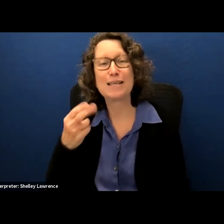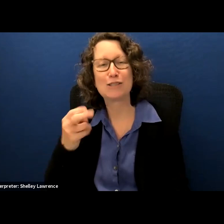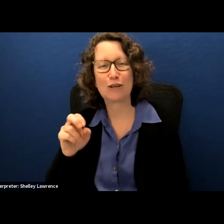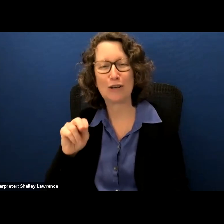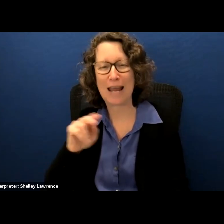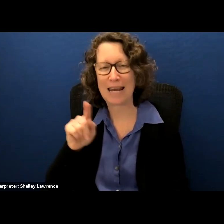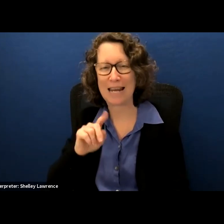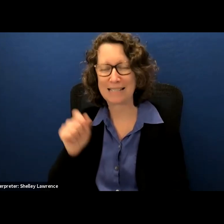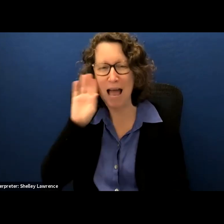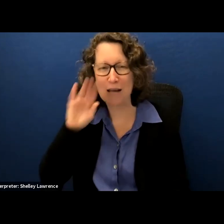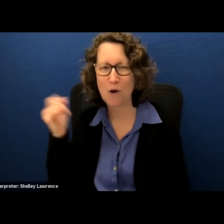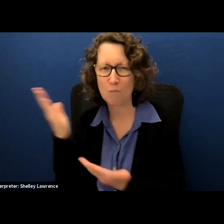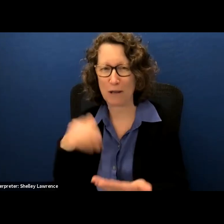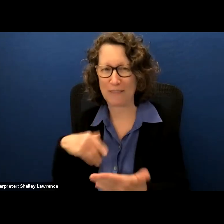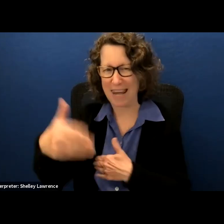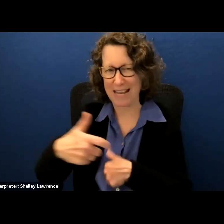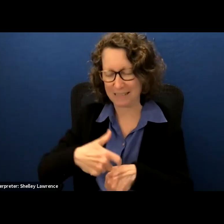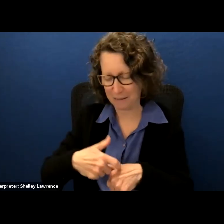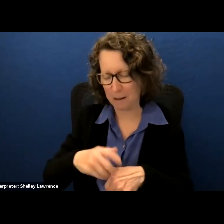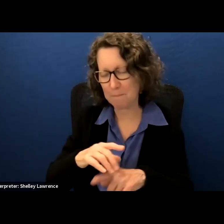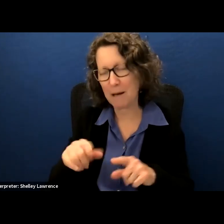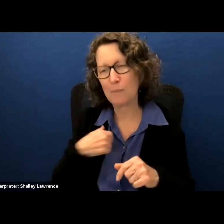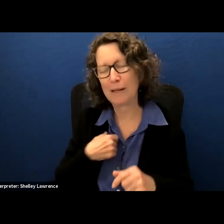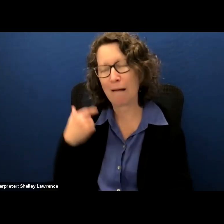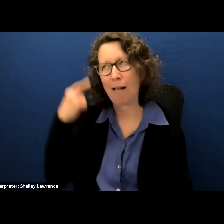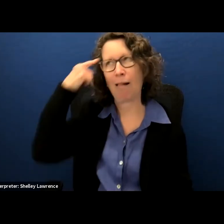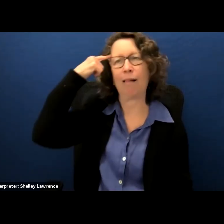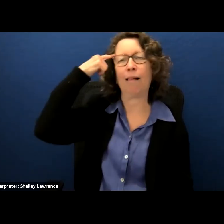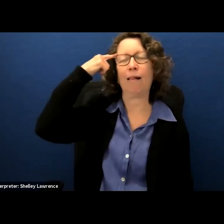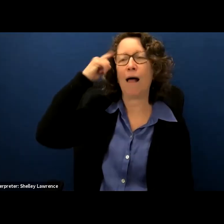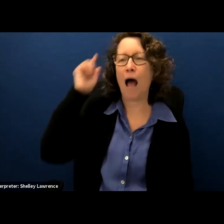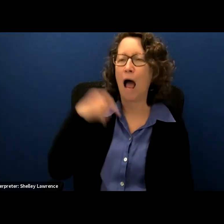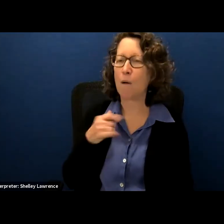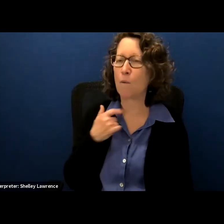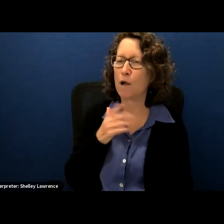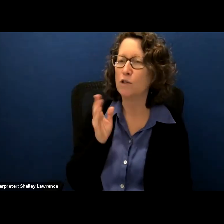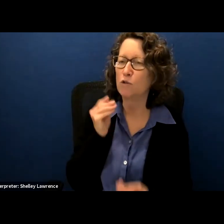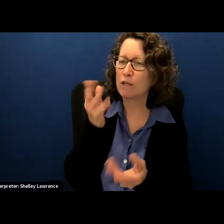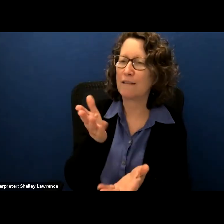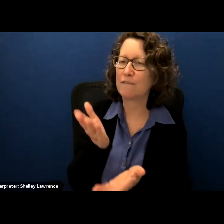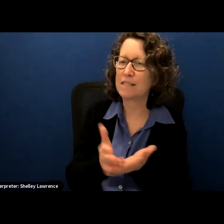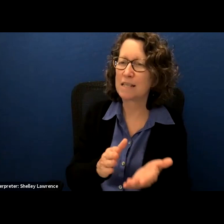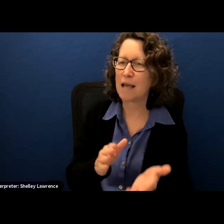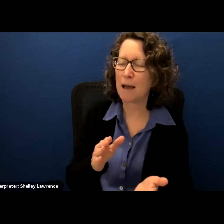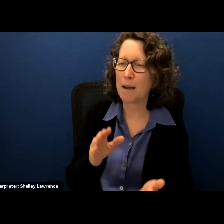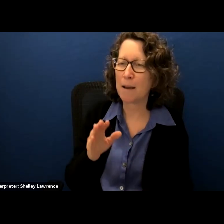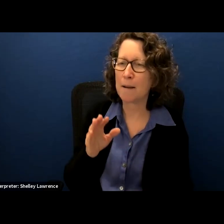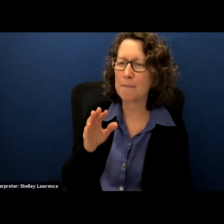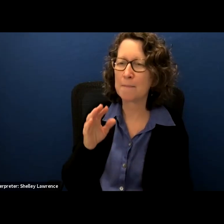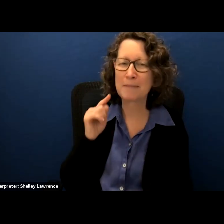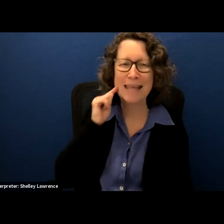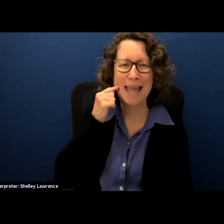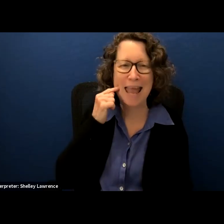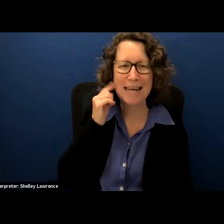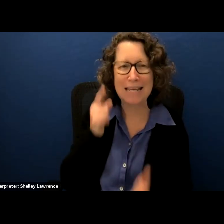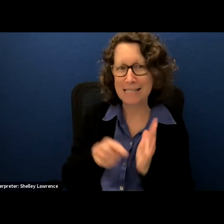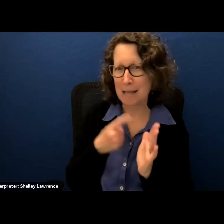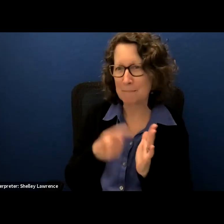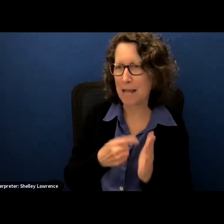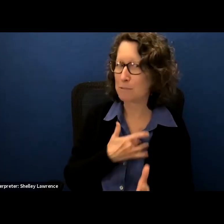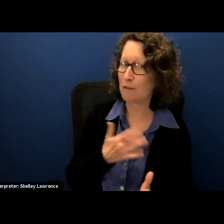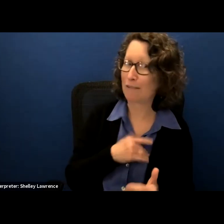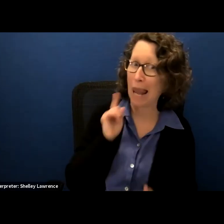the audit. I know you're bringing that next time, but we were just reminded that I said, I'm going to drop off some mounds and almond joys because sometimes you feel like a